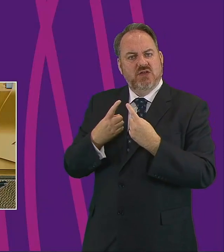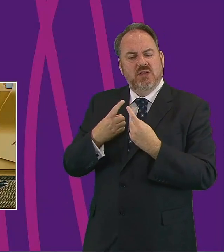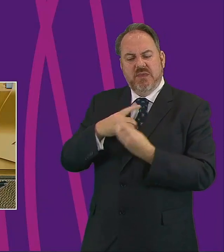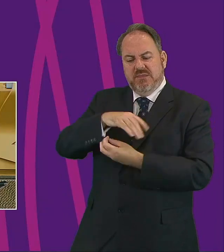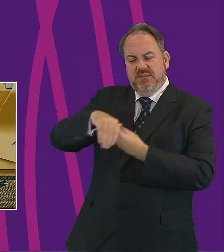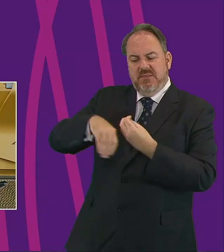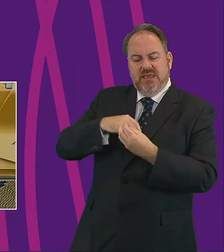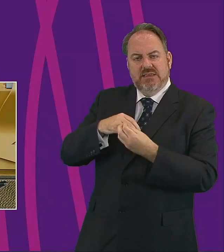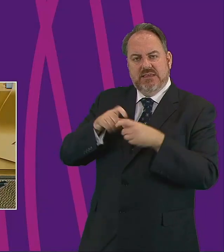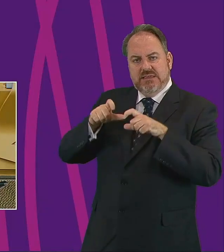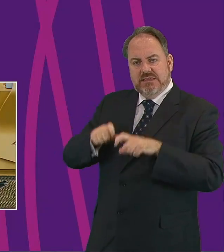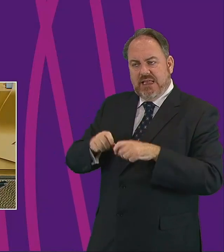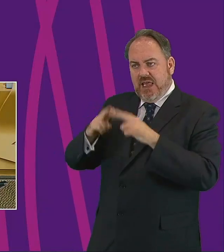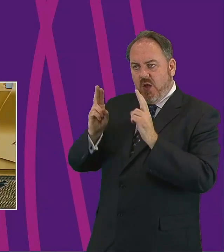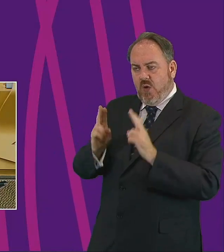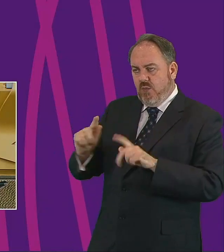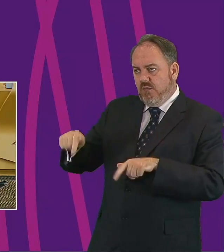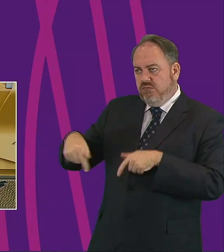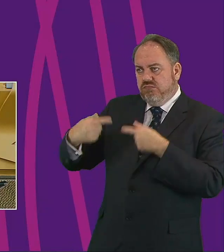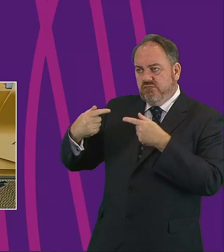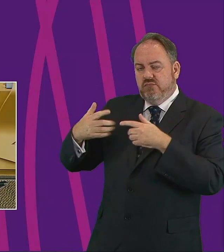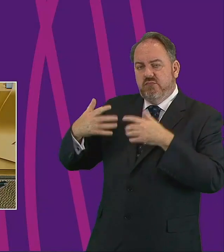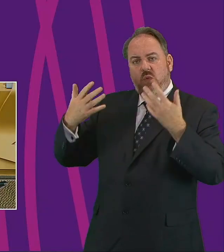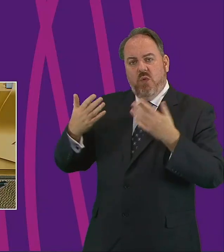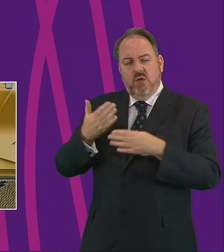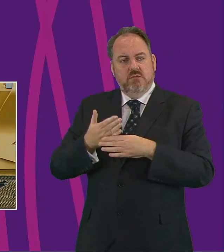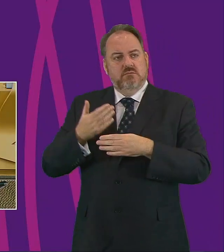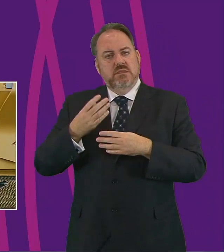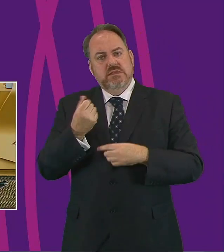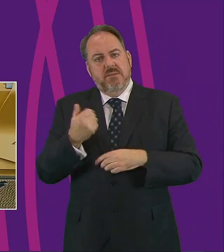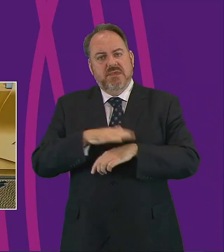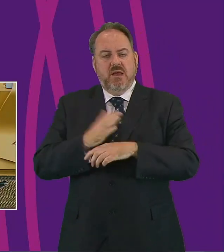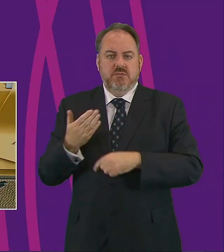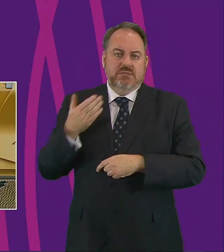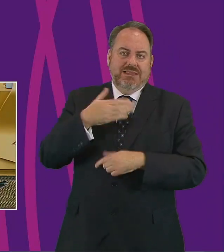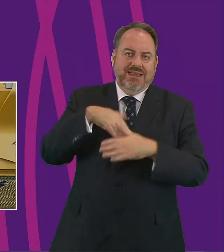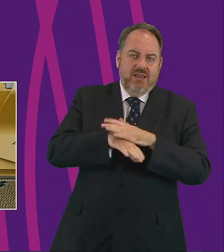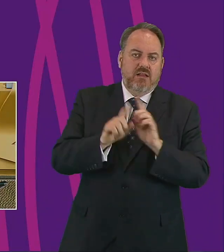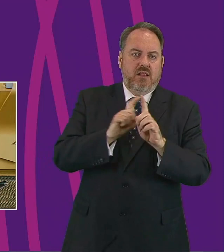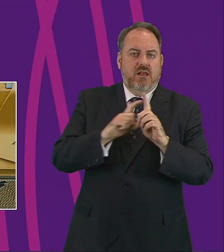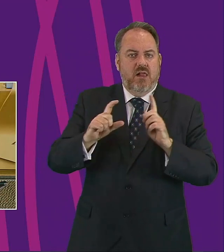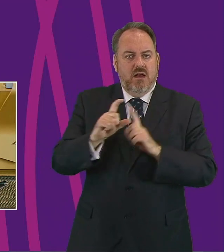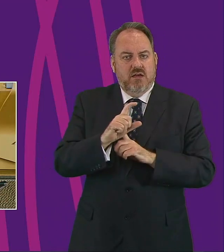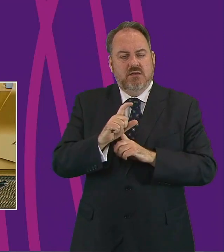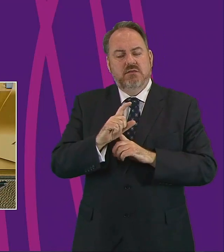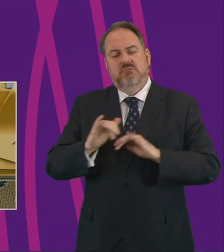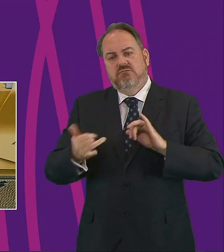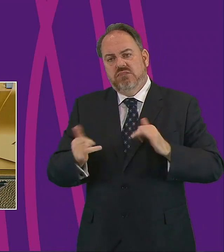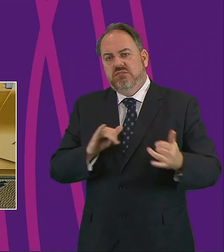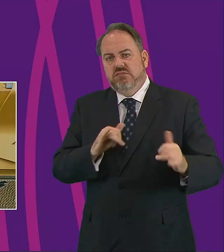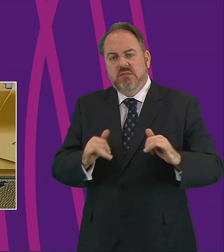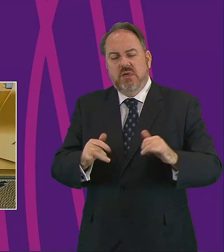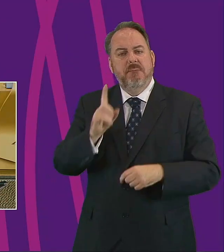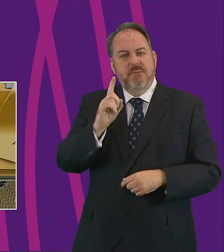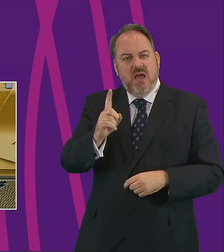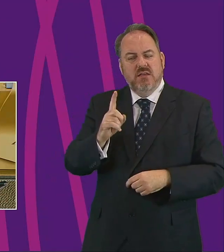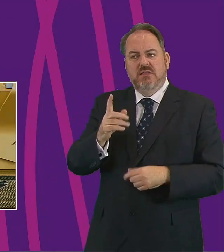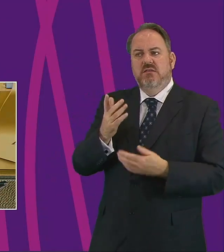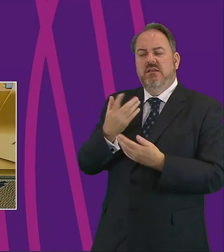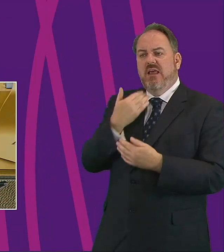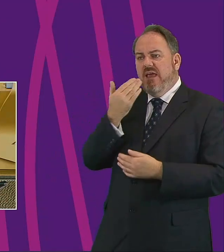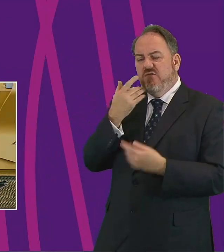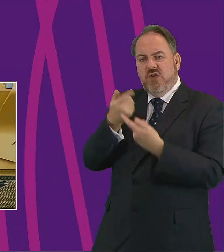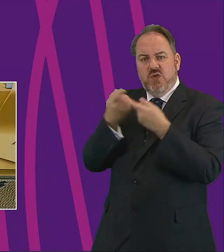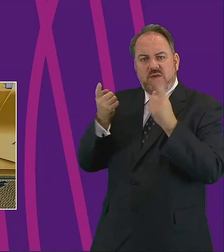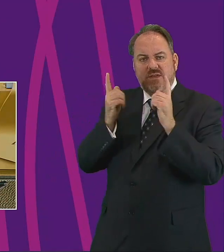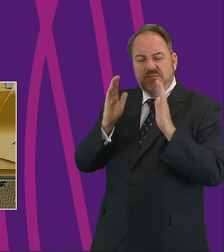learning. Different institutions will take different decisions based on their circumstances, and I think that is right and proper, but they must,